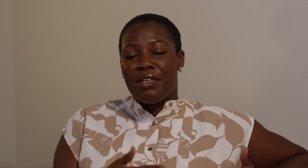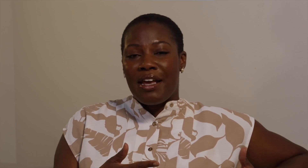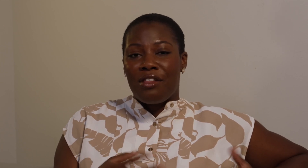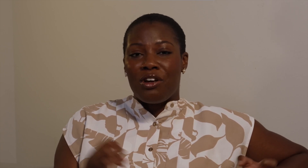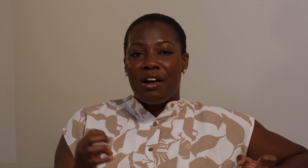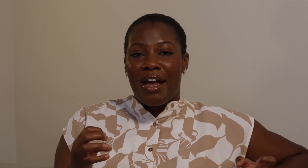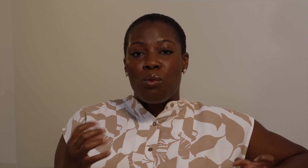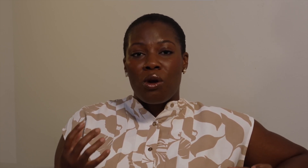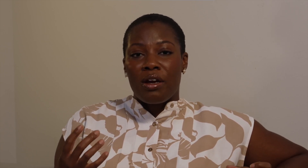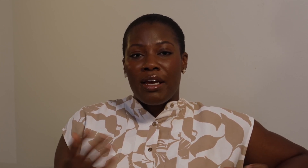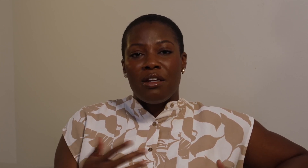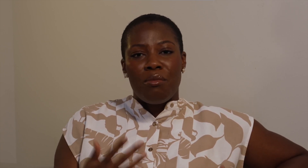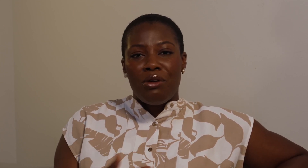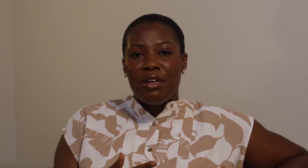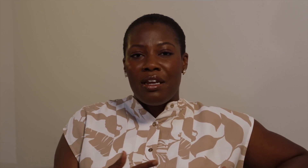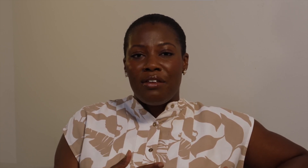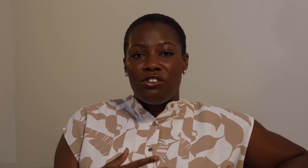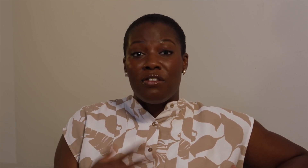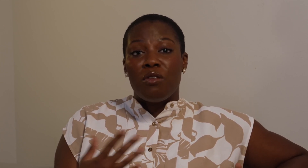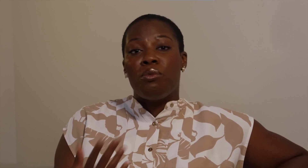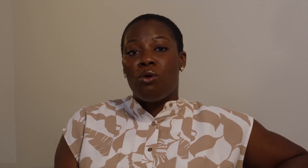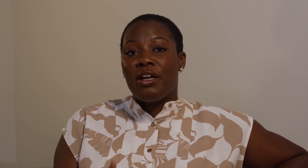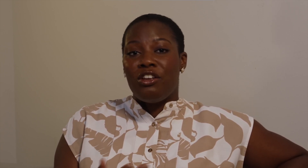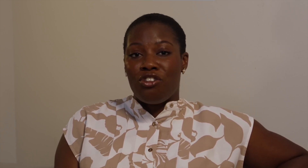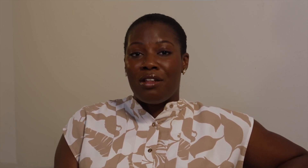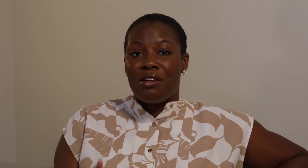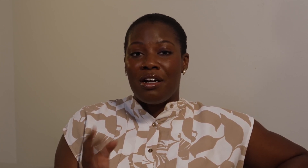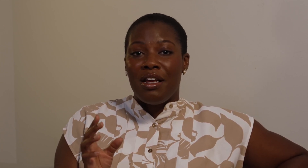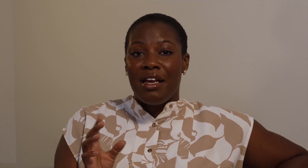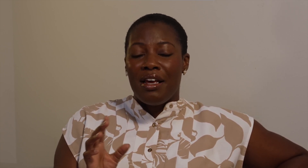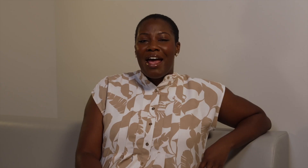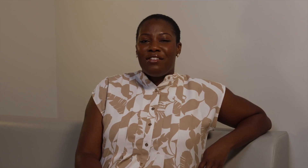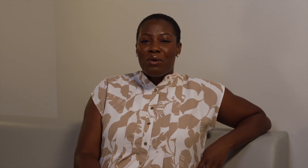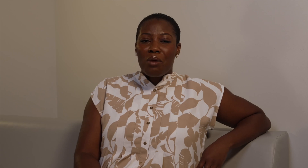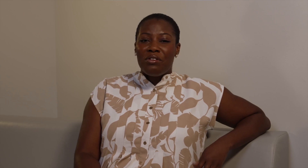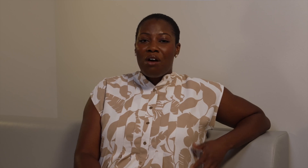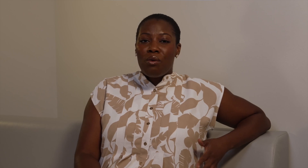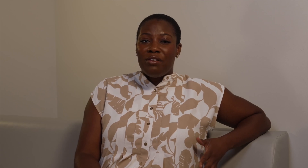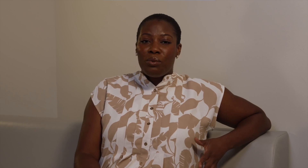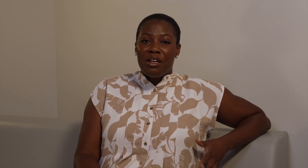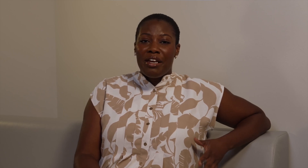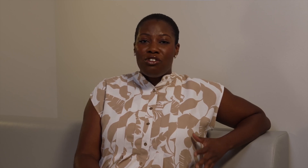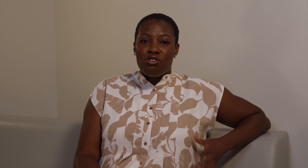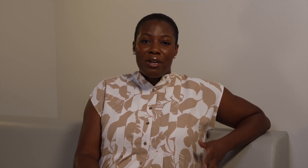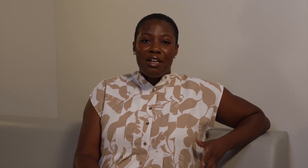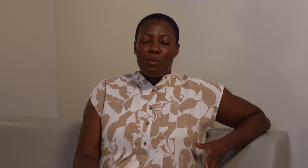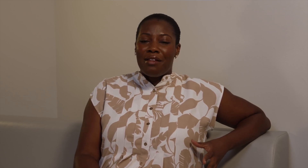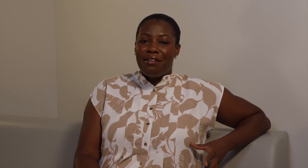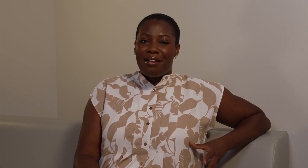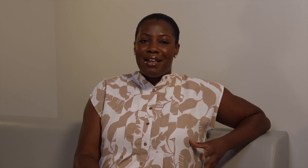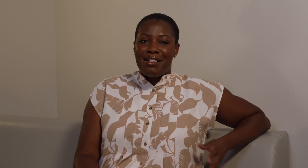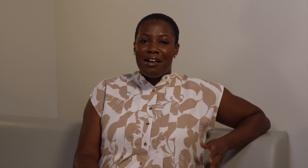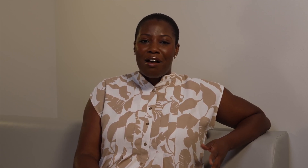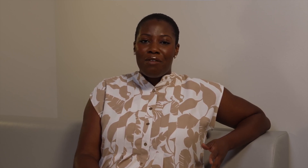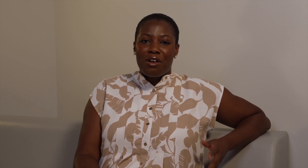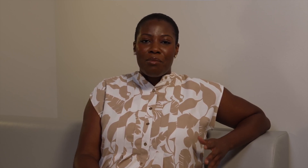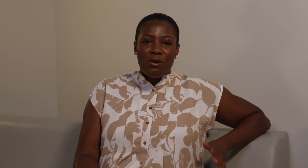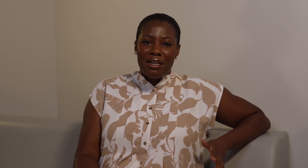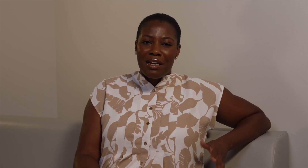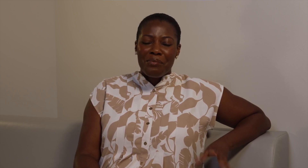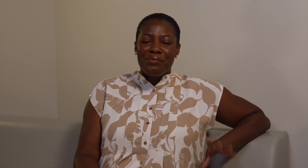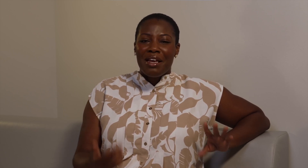to come together and work in communities to support each other. And so I was always really intrigued by this idea